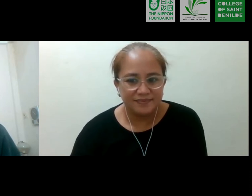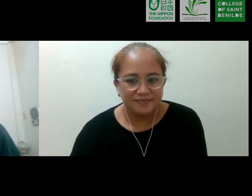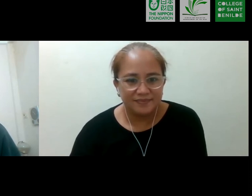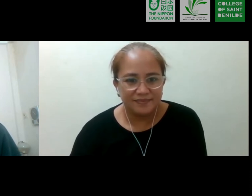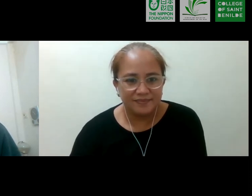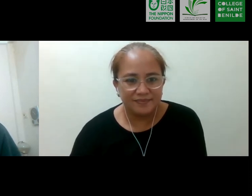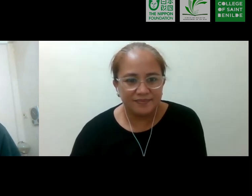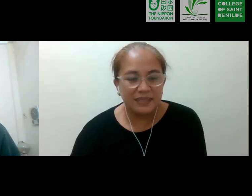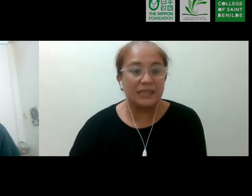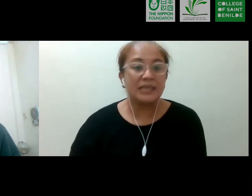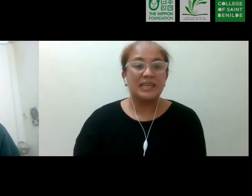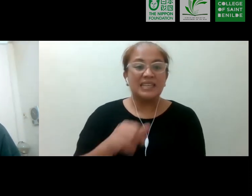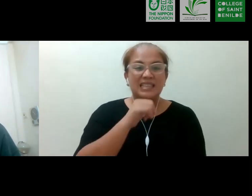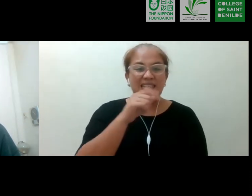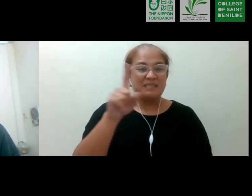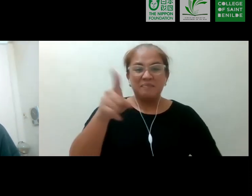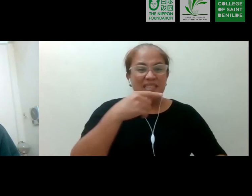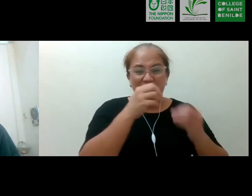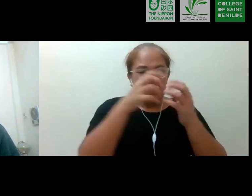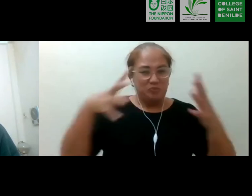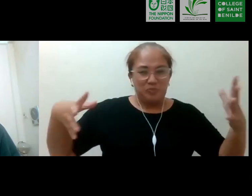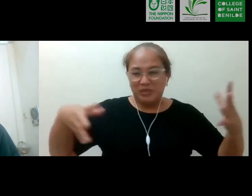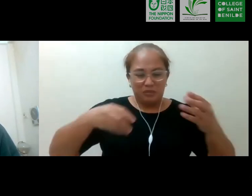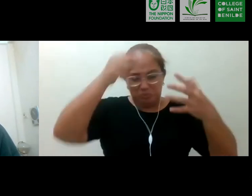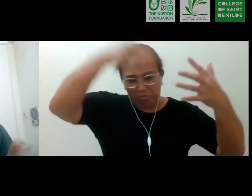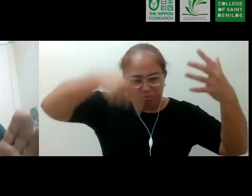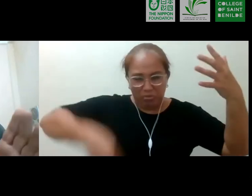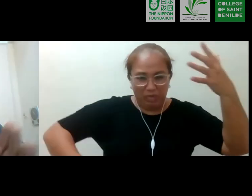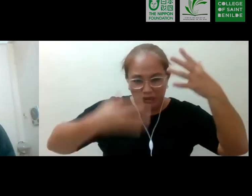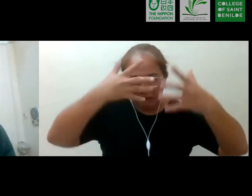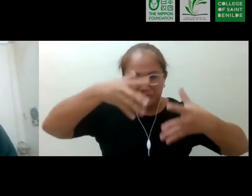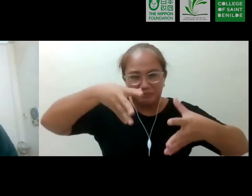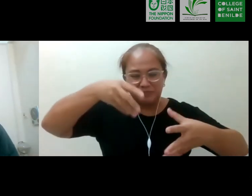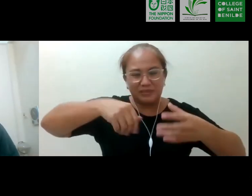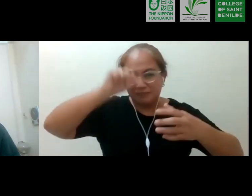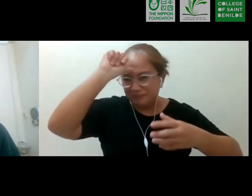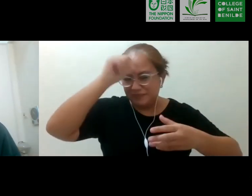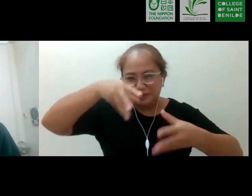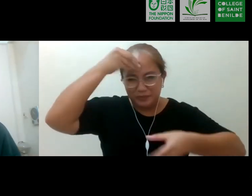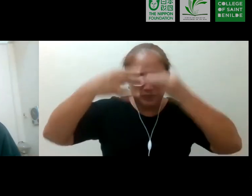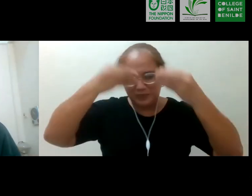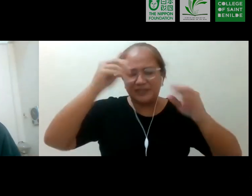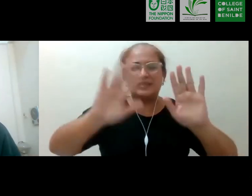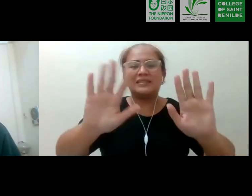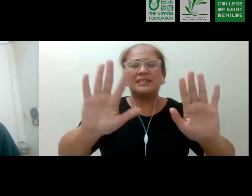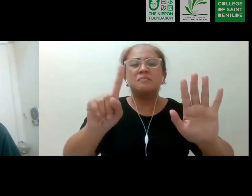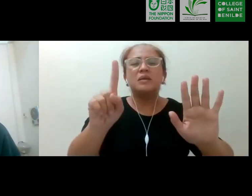Now, I don't want to give you too many things to memorize right now. I want you to get kind of comfortable.